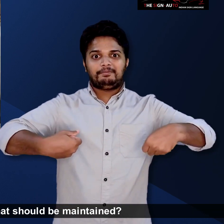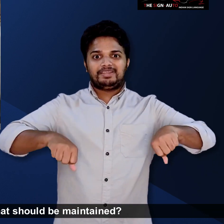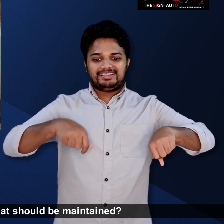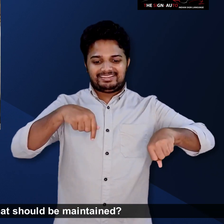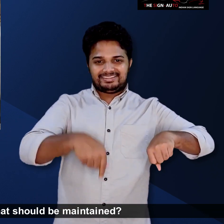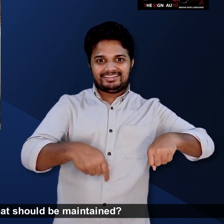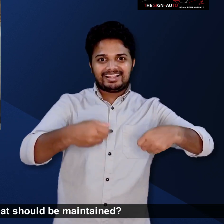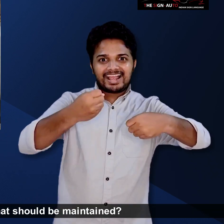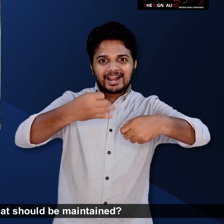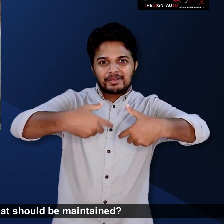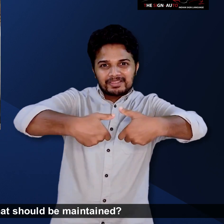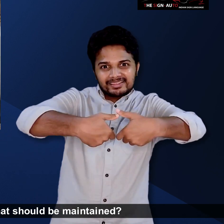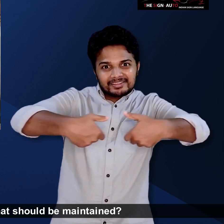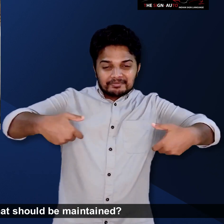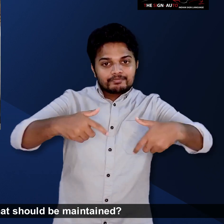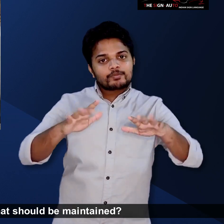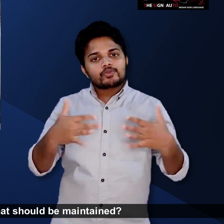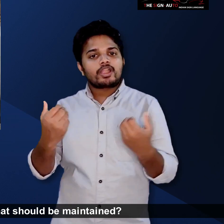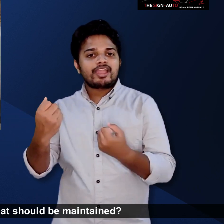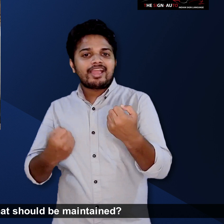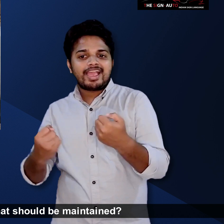is there any specific font that should be maintained